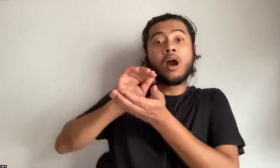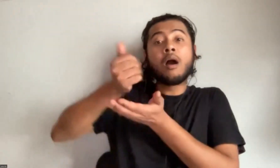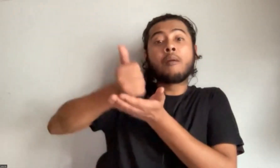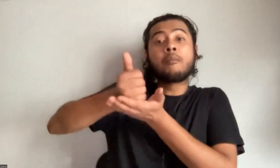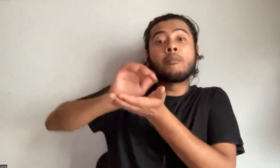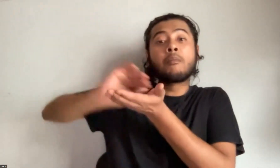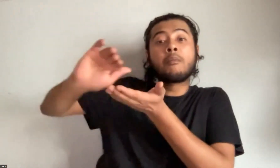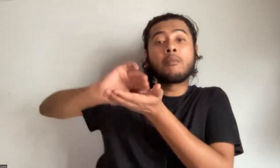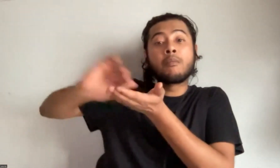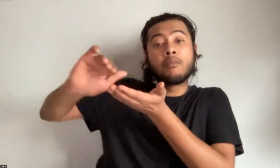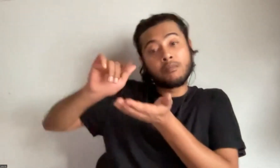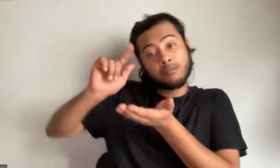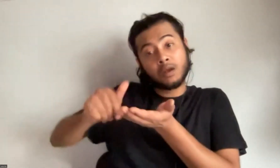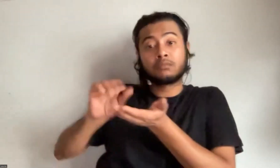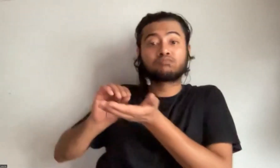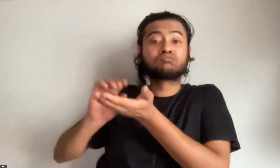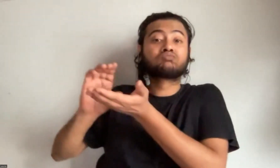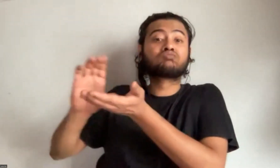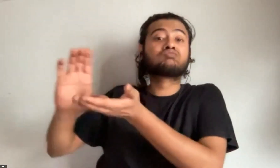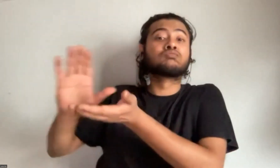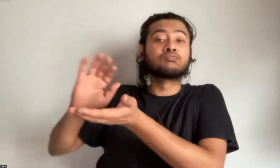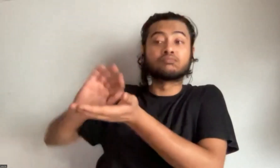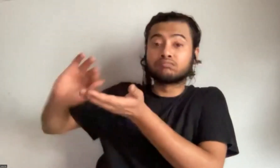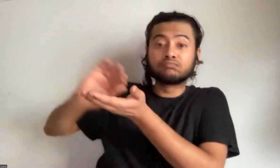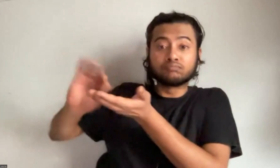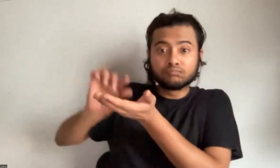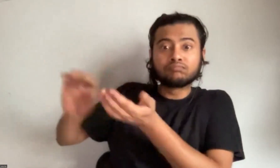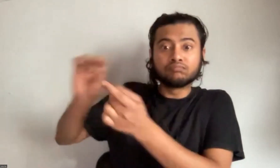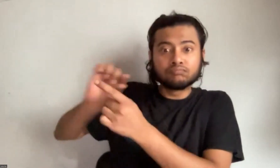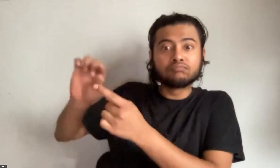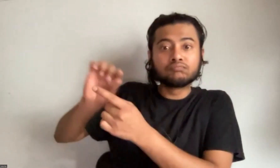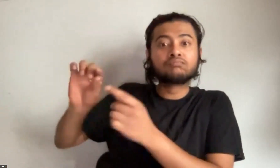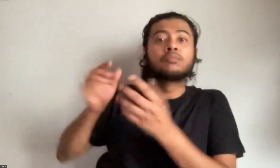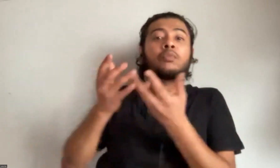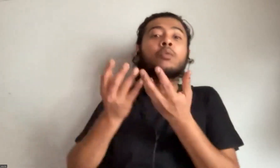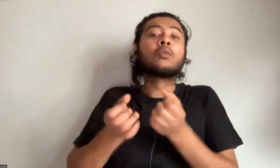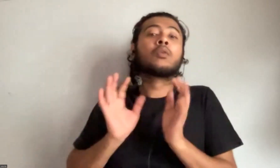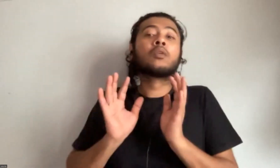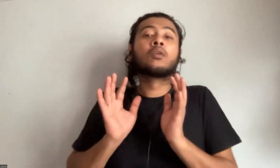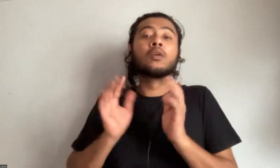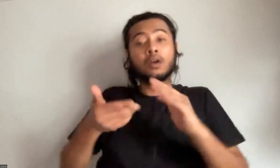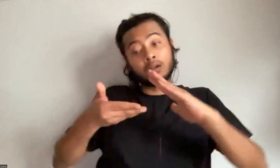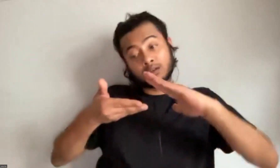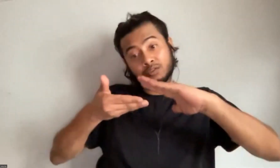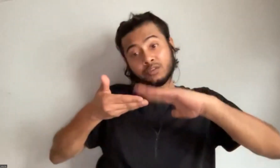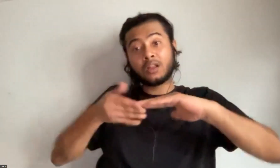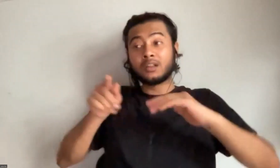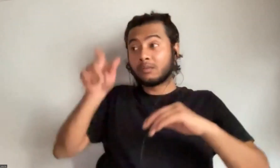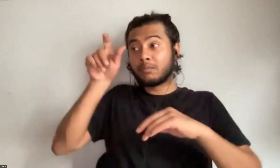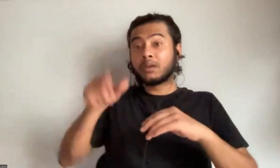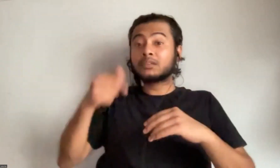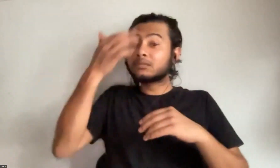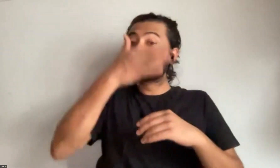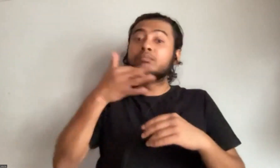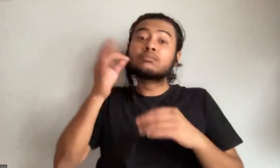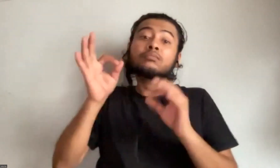I want a beautiful wife, I want to have wonderful children, I want to go to a foreign country, I want to